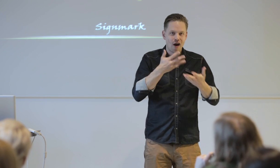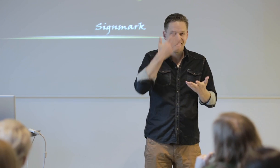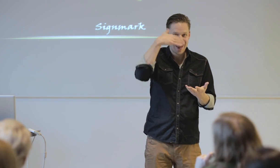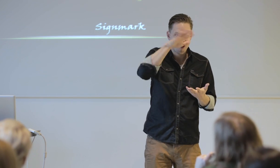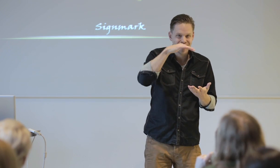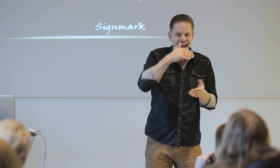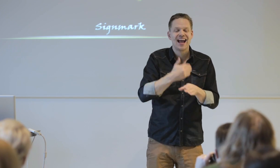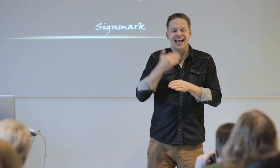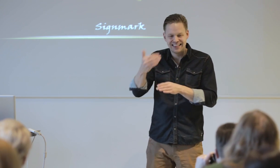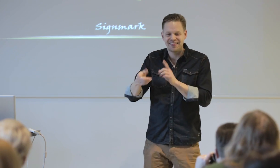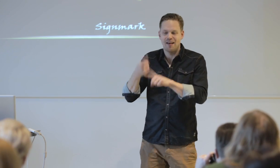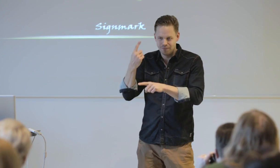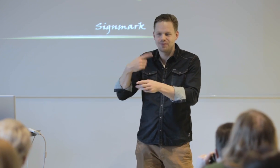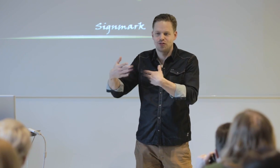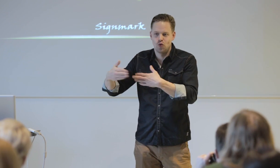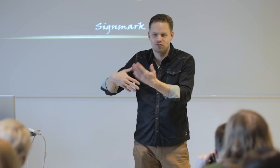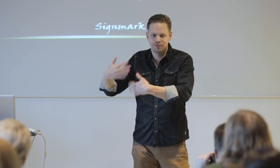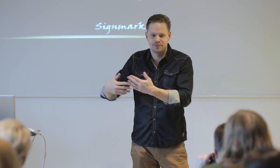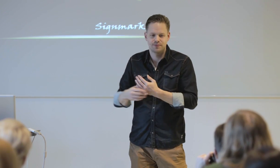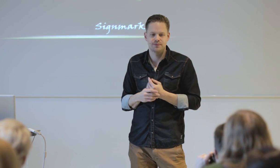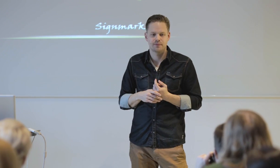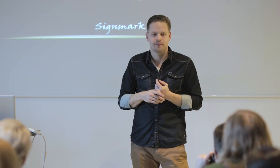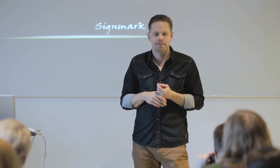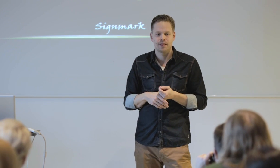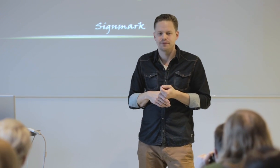And first you had to create the scene and then you can work in it.